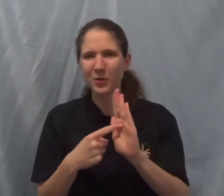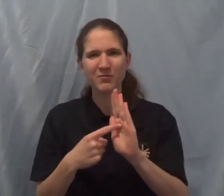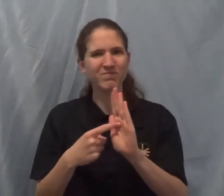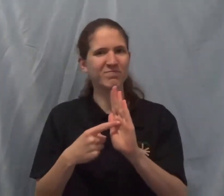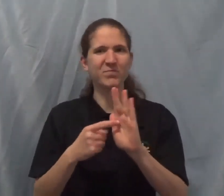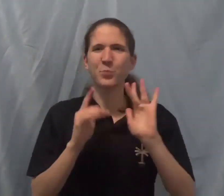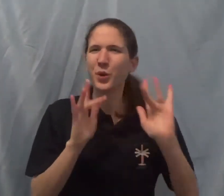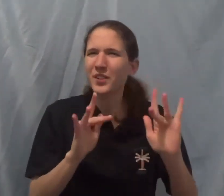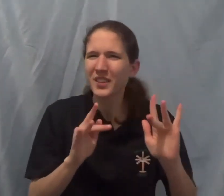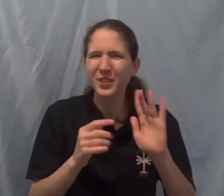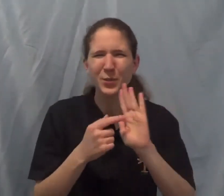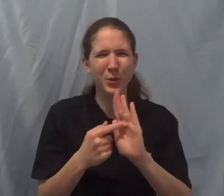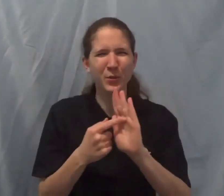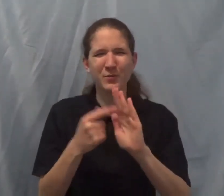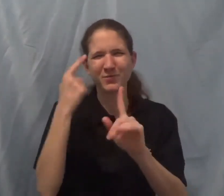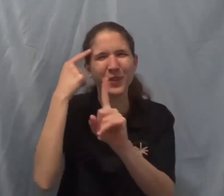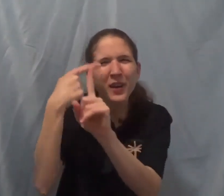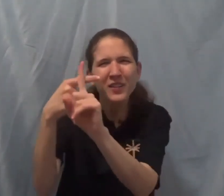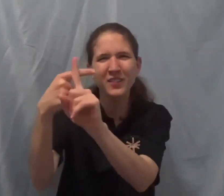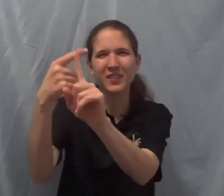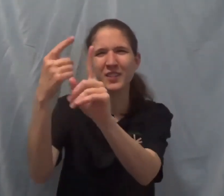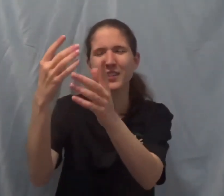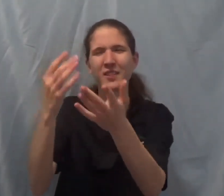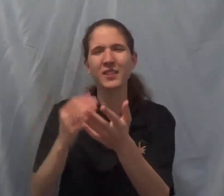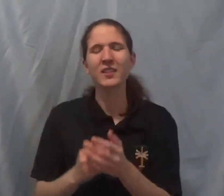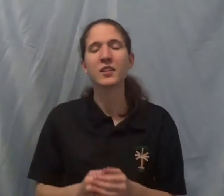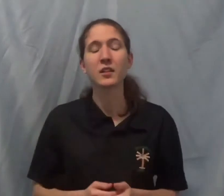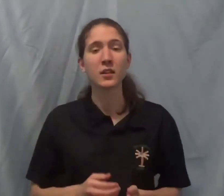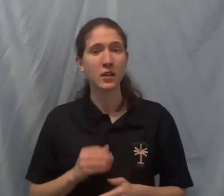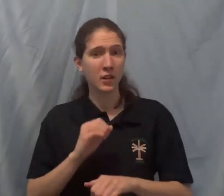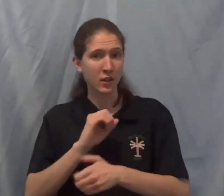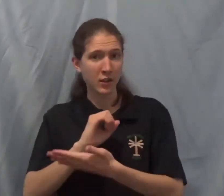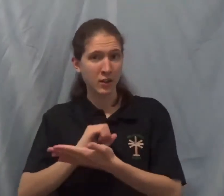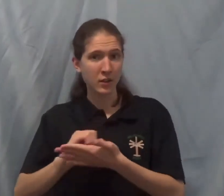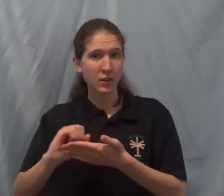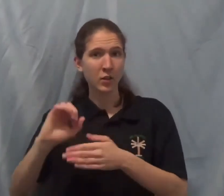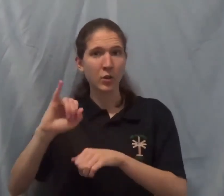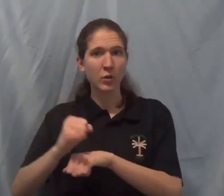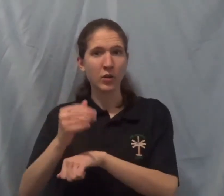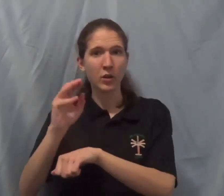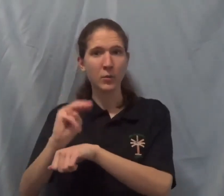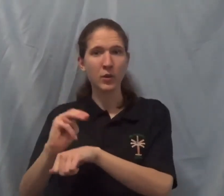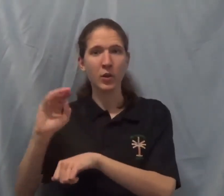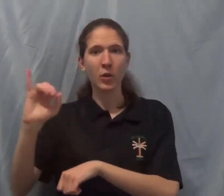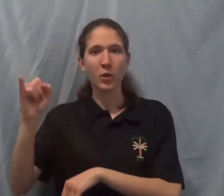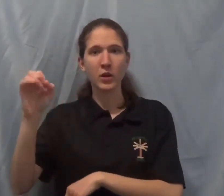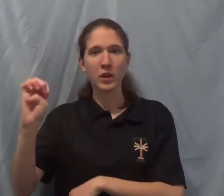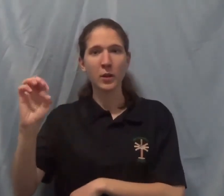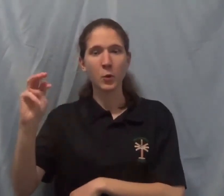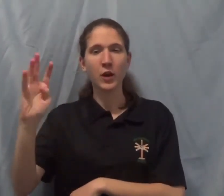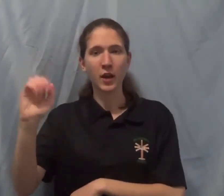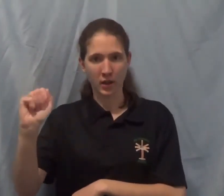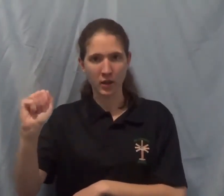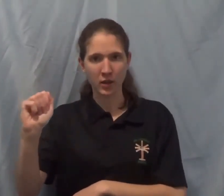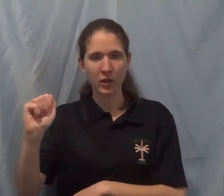Josemaria encapsulates it very well in his homily, Christ's Presence in Christians, given on Easter in